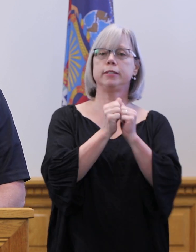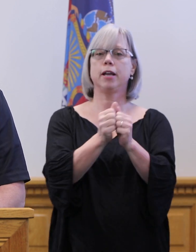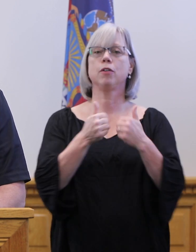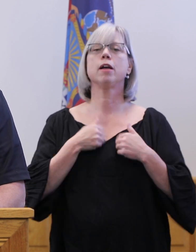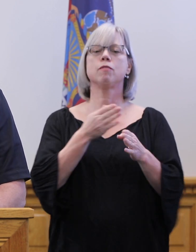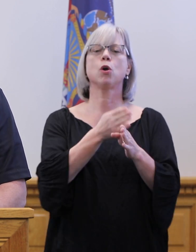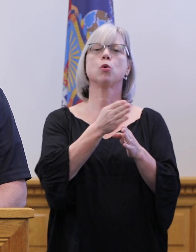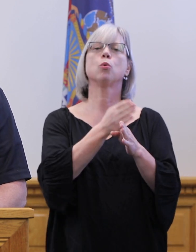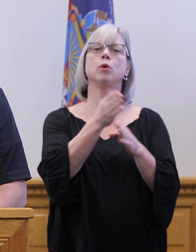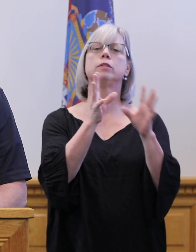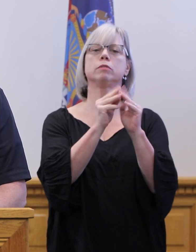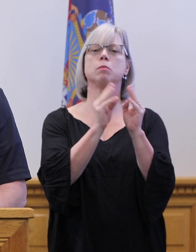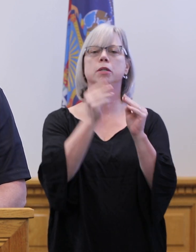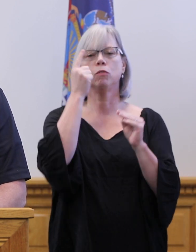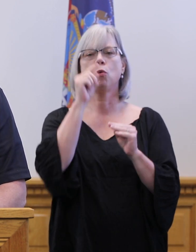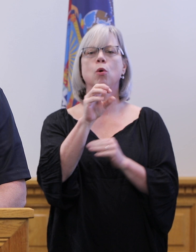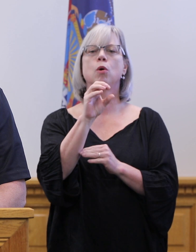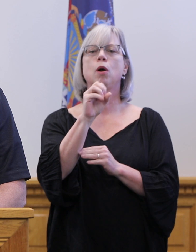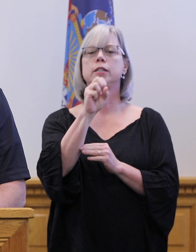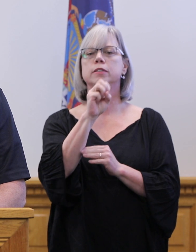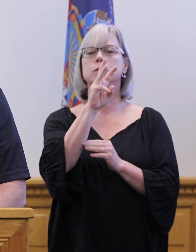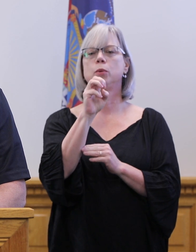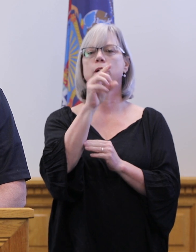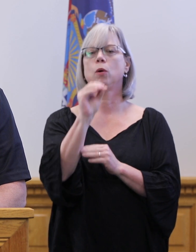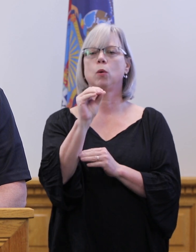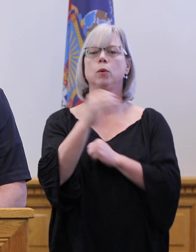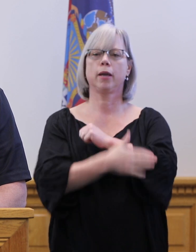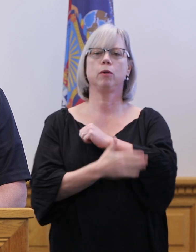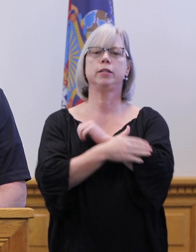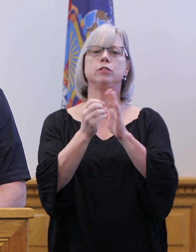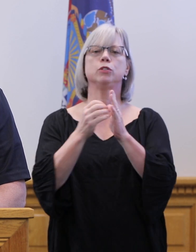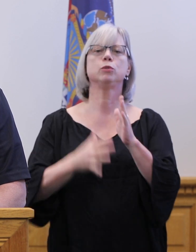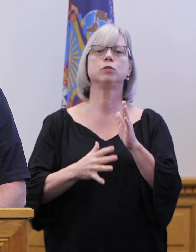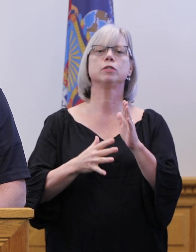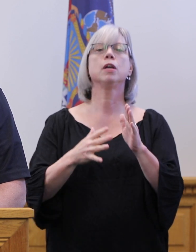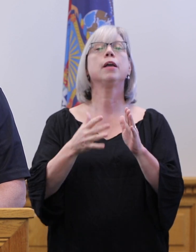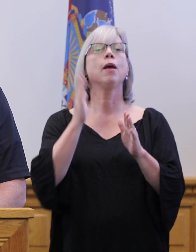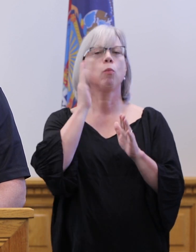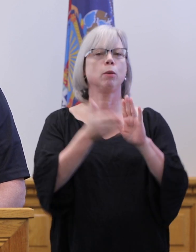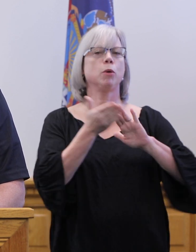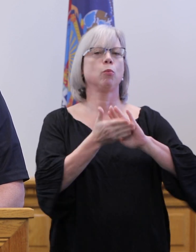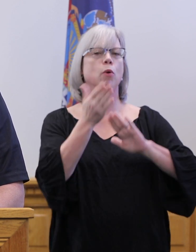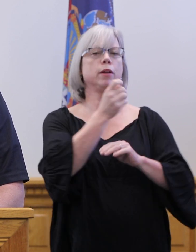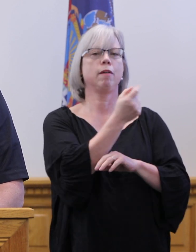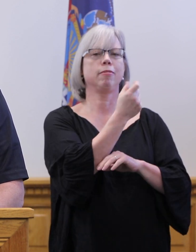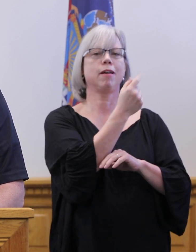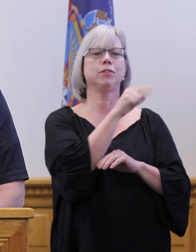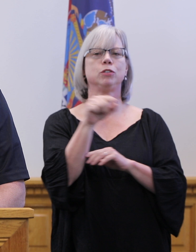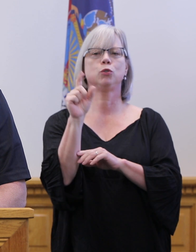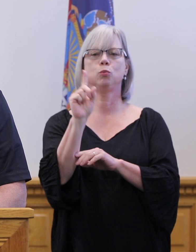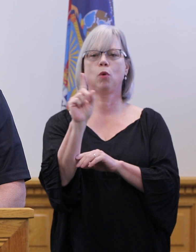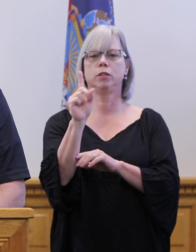for Oswego County students. The event will run from 11 a.m. to 1 p.m. tomorrow via Zoom. Also, Friends of